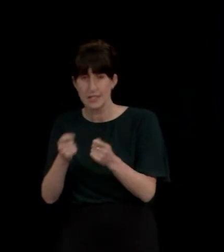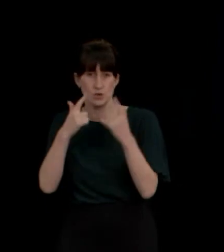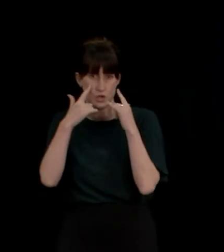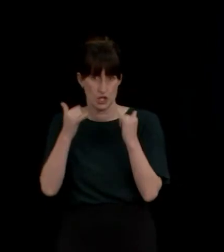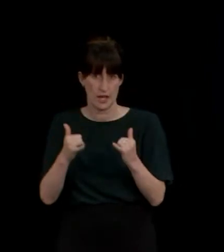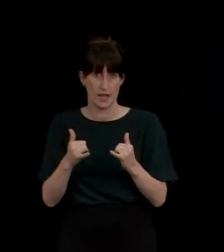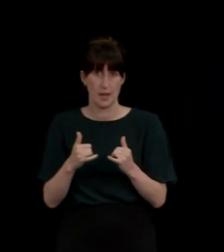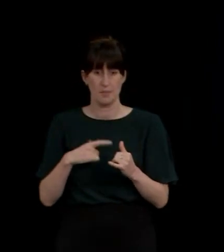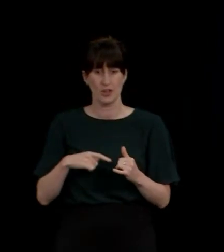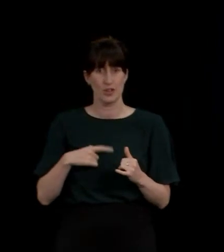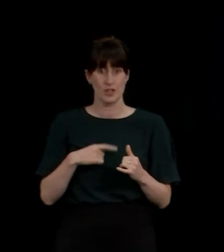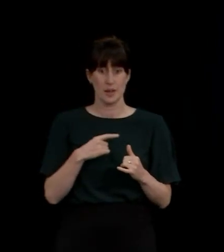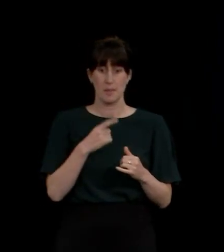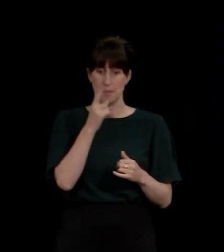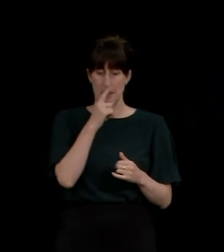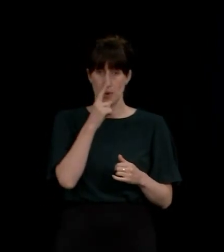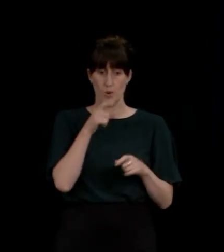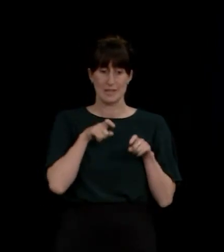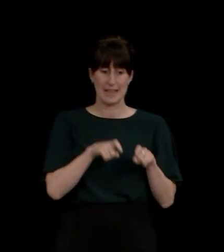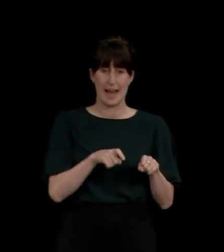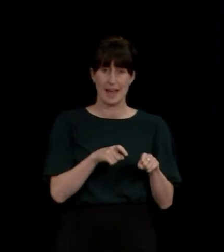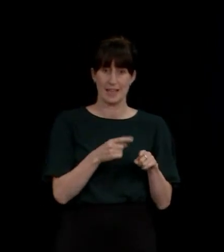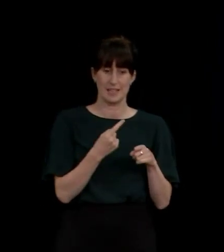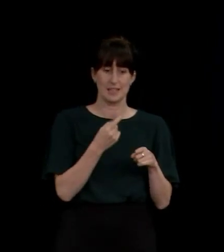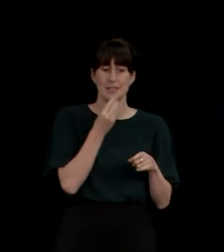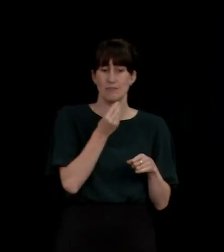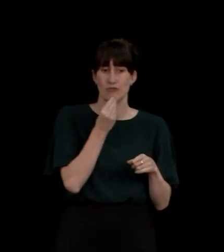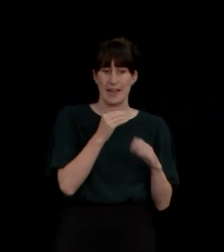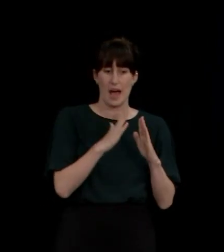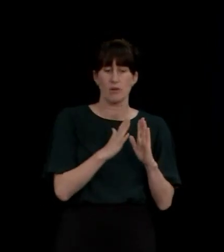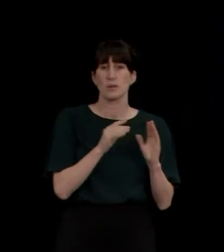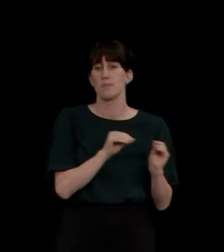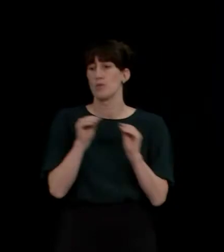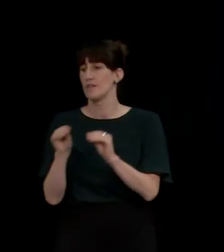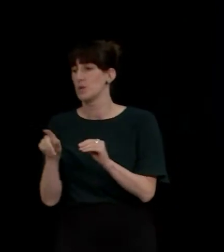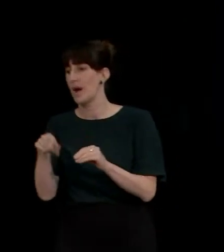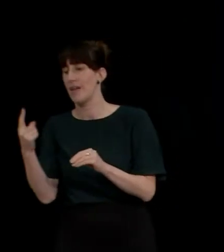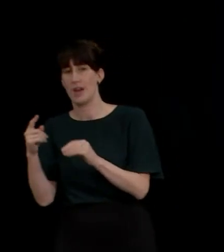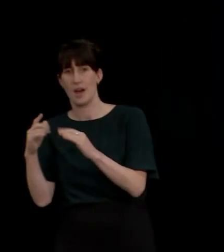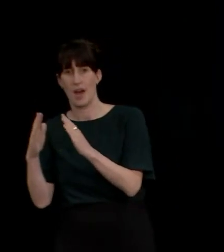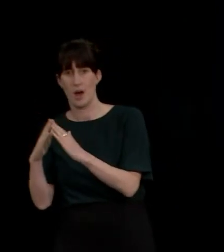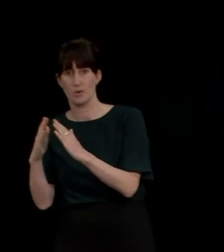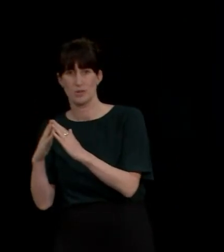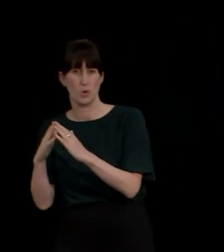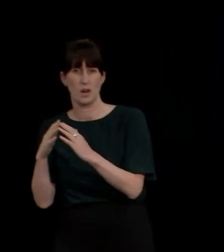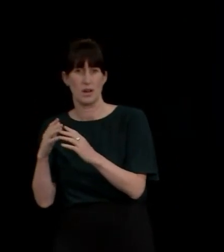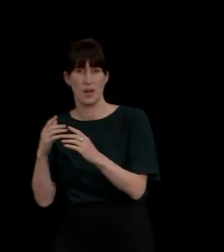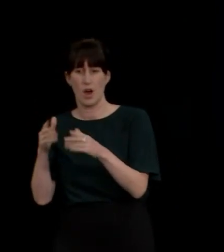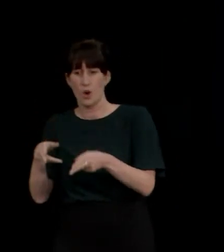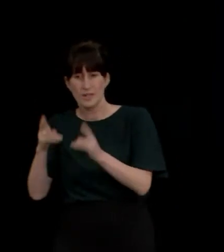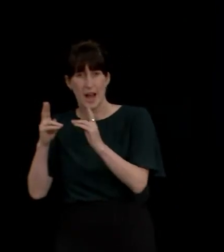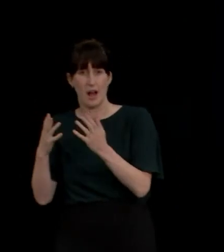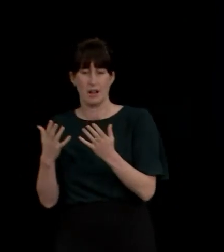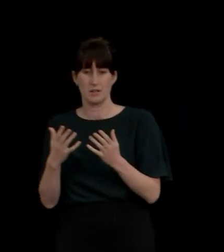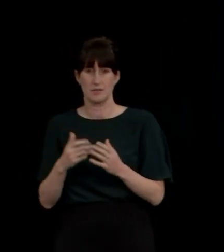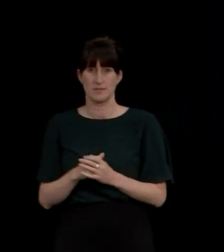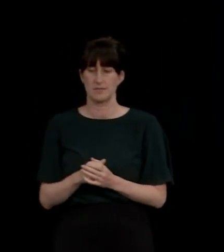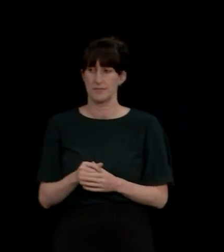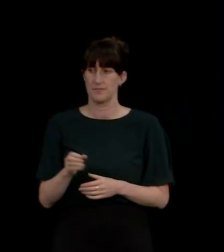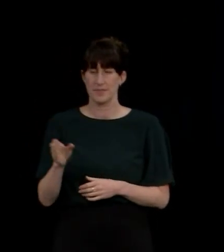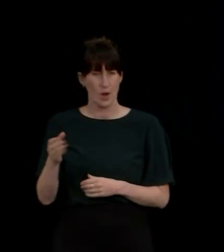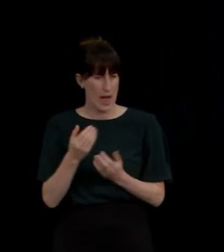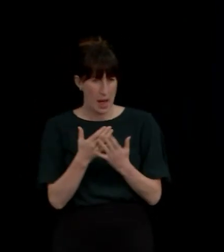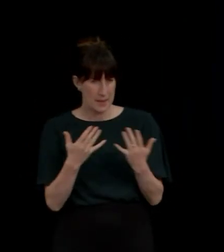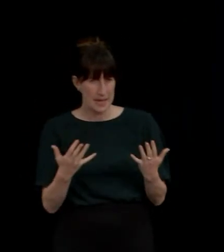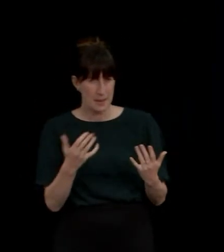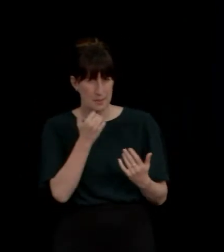emergency transitional housing places. Right, so that 40, like one could be an entire motel you're talking about? That's right. So yeah. what numbers of people are we